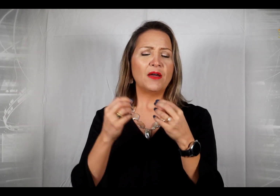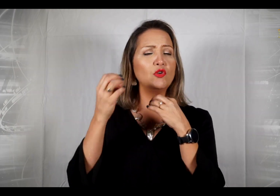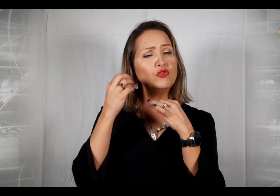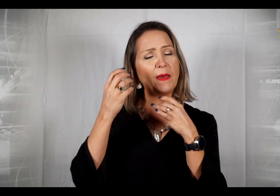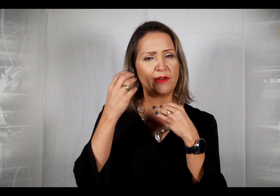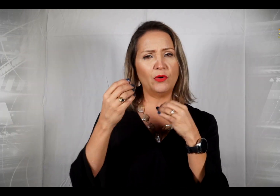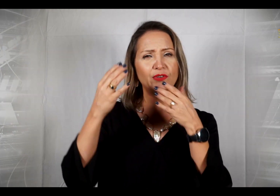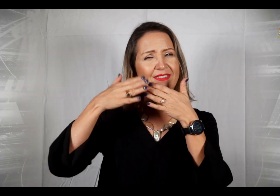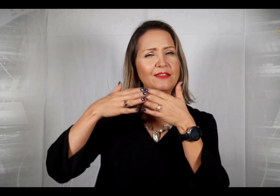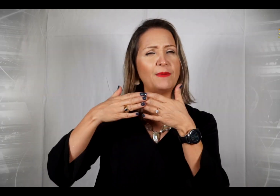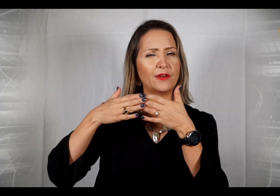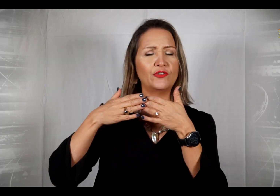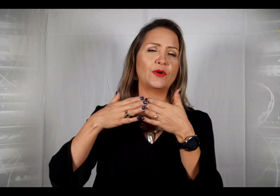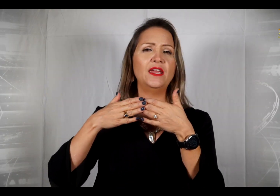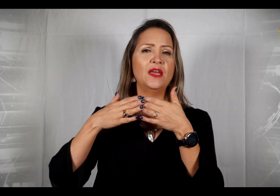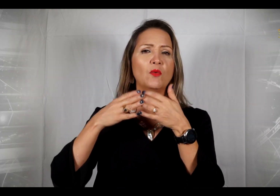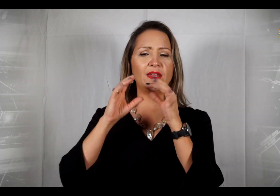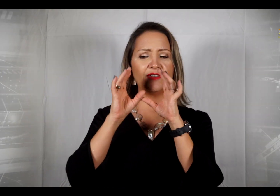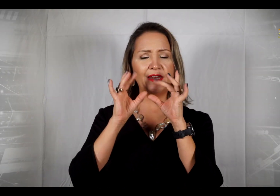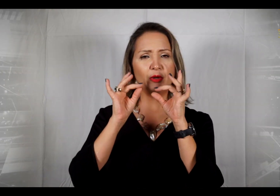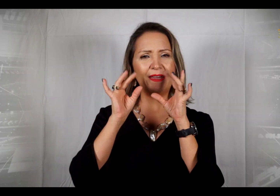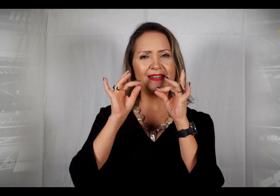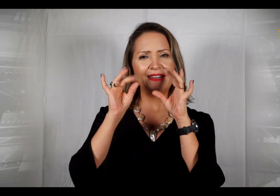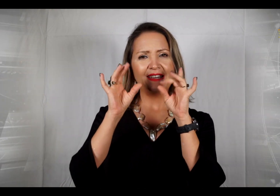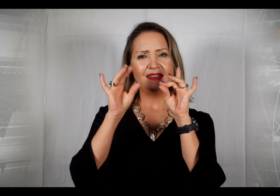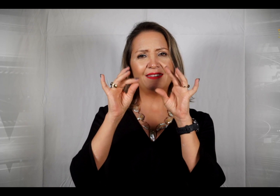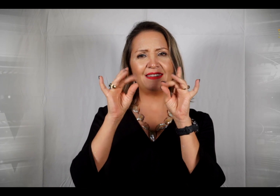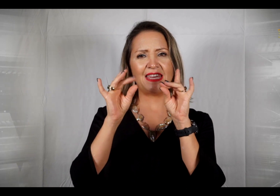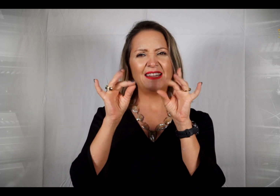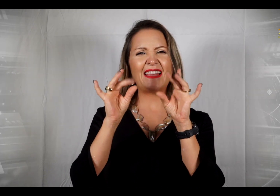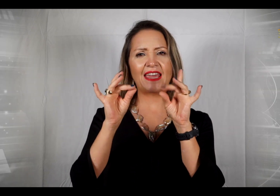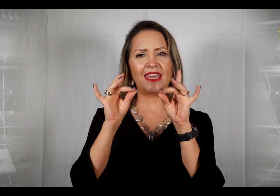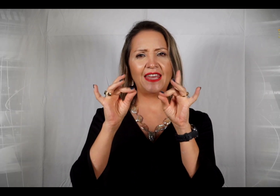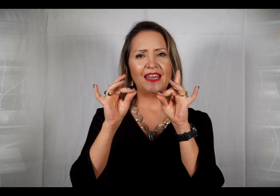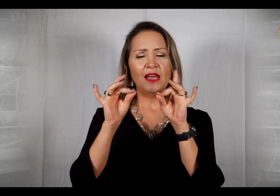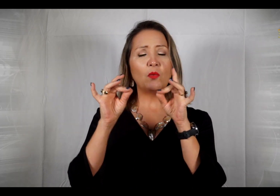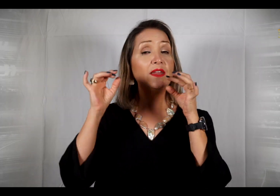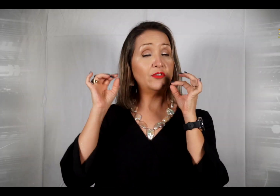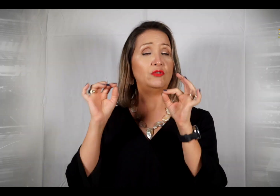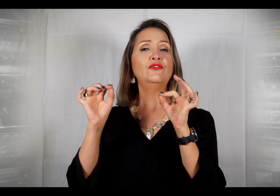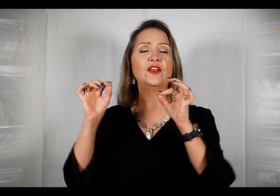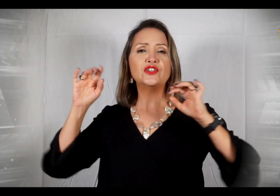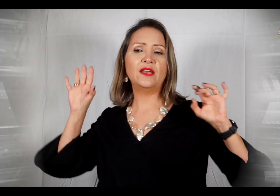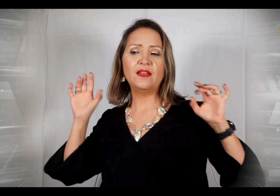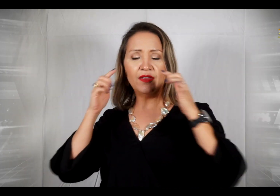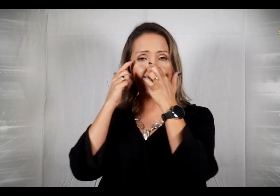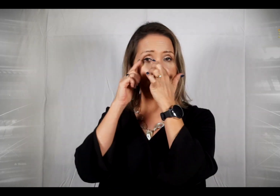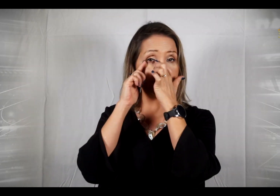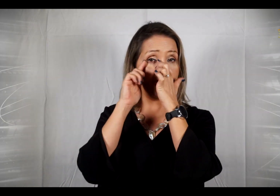glues better, or sticks better, when it's a little bit sticky, tacky. When it's too fresh, the sides